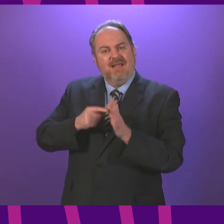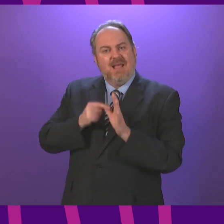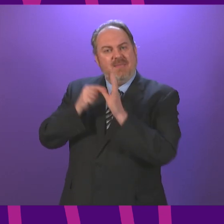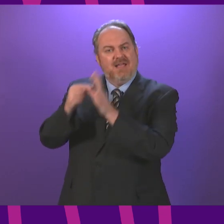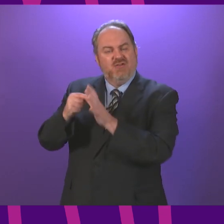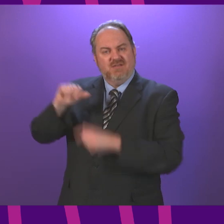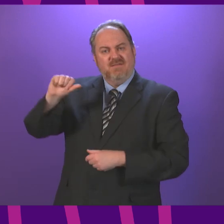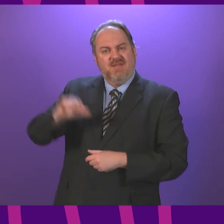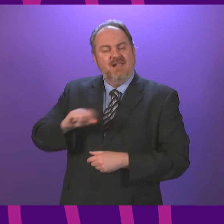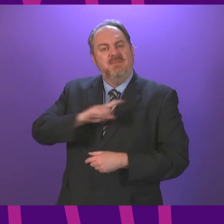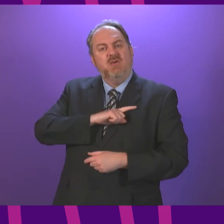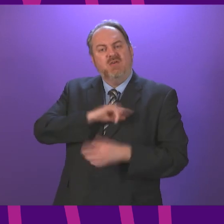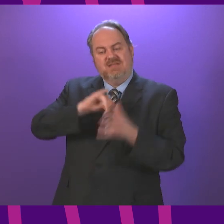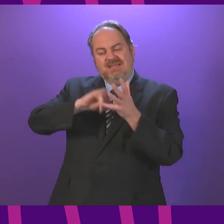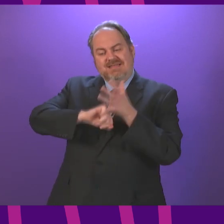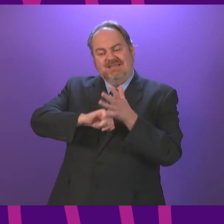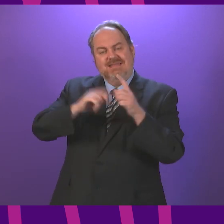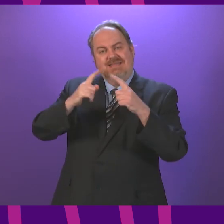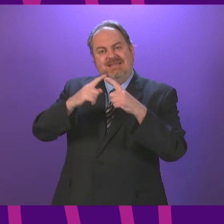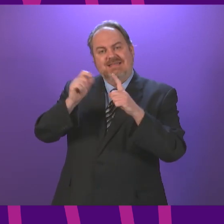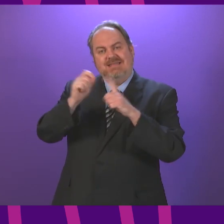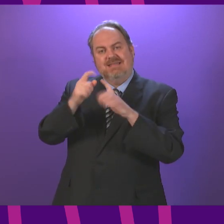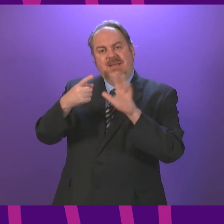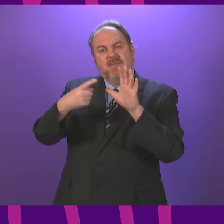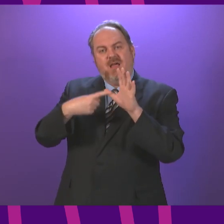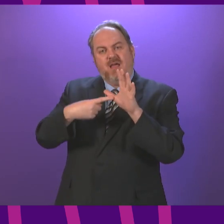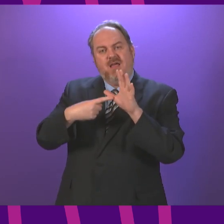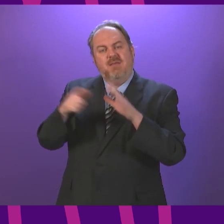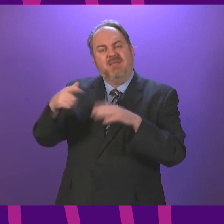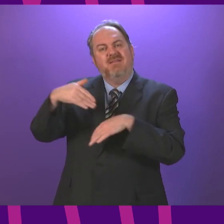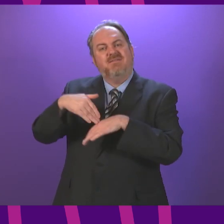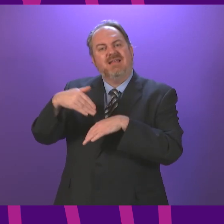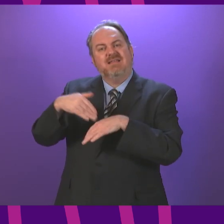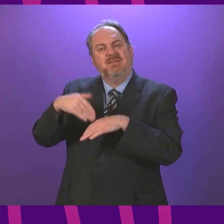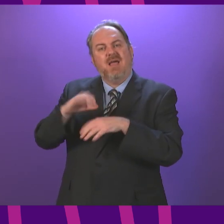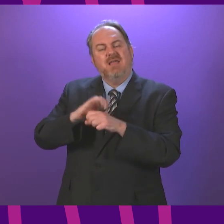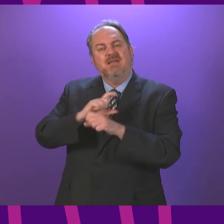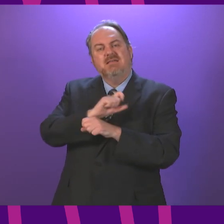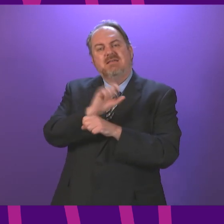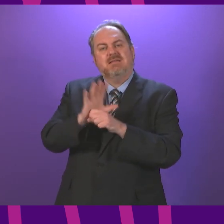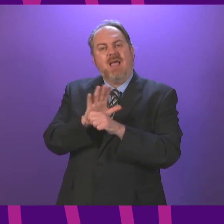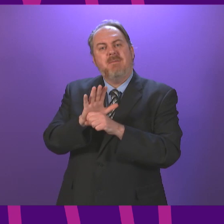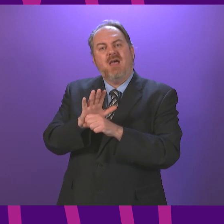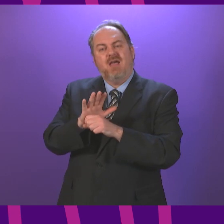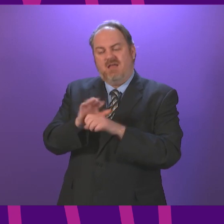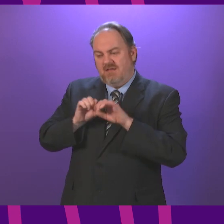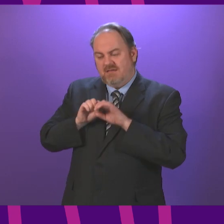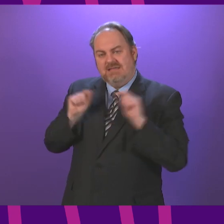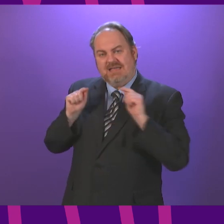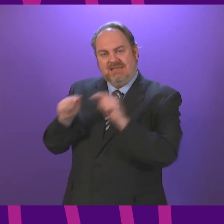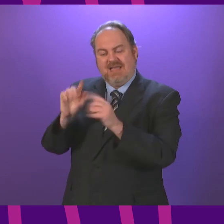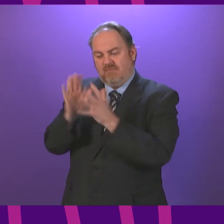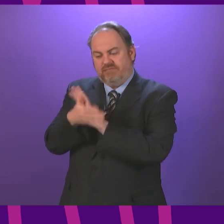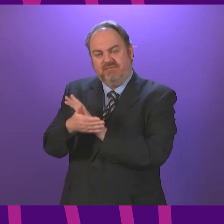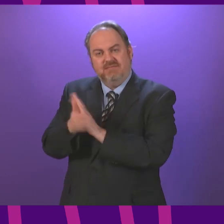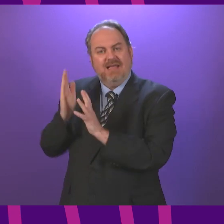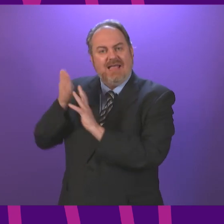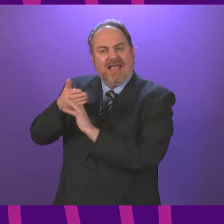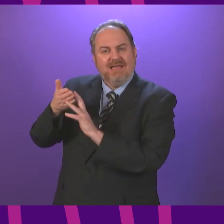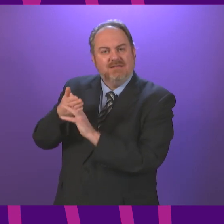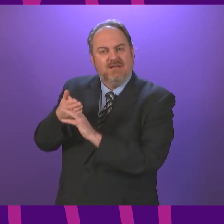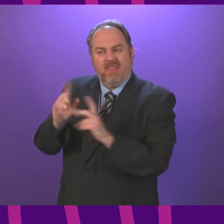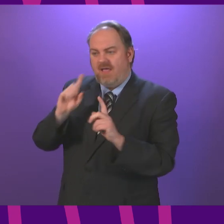council, because CEPA, impacted by a cyber attack in late December last year, has been unable to receive and respond to planning